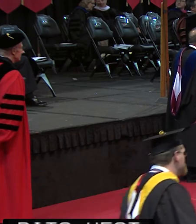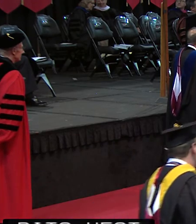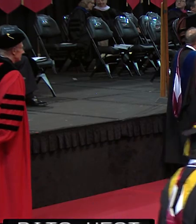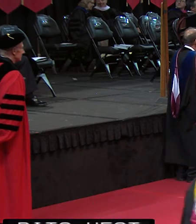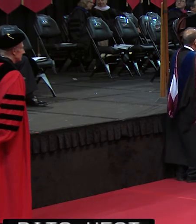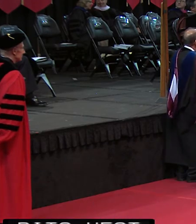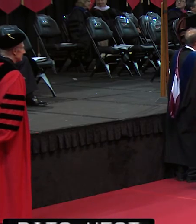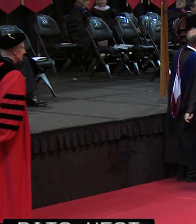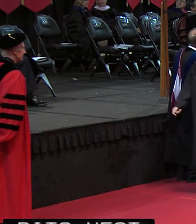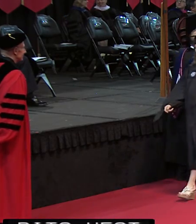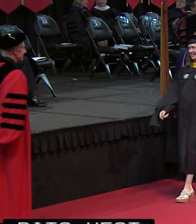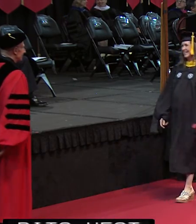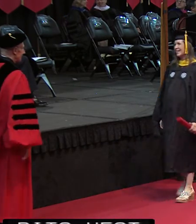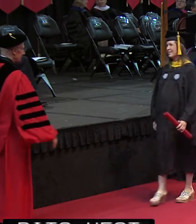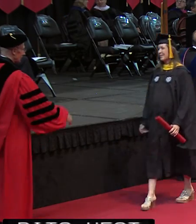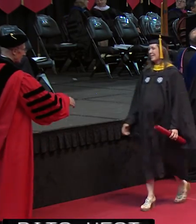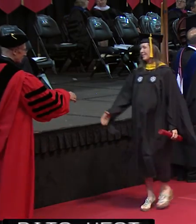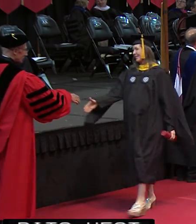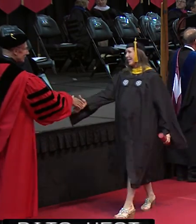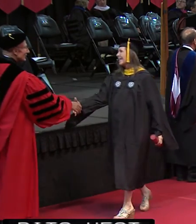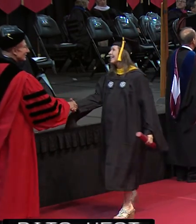Kenny V. Gonzalez.